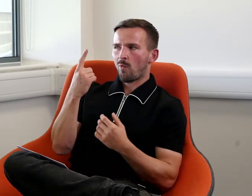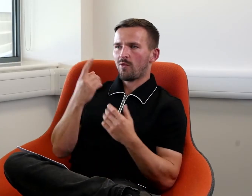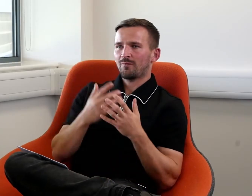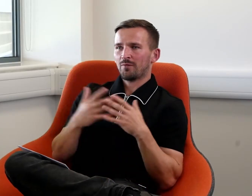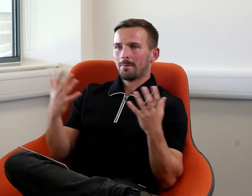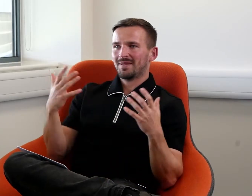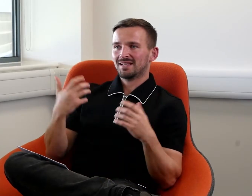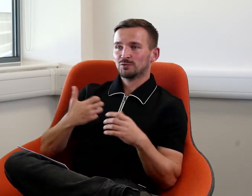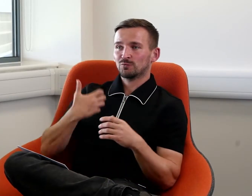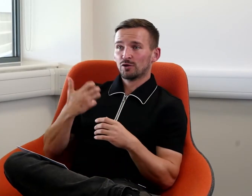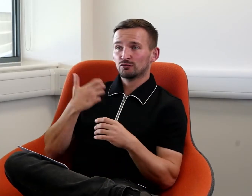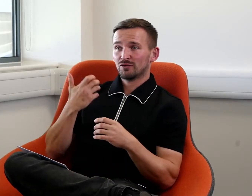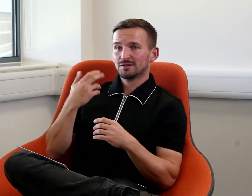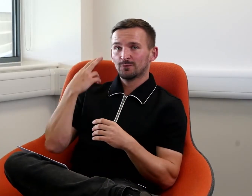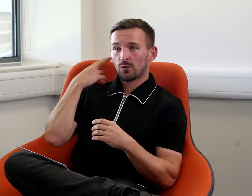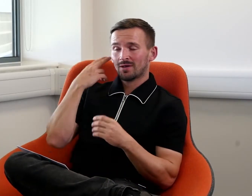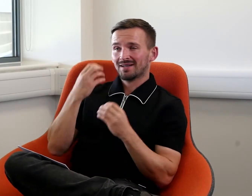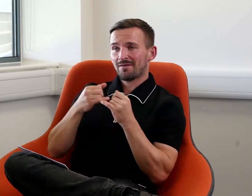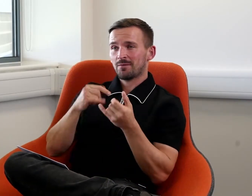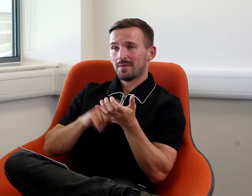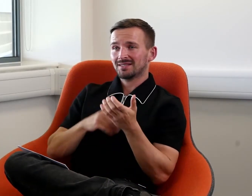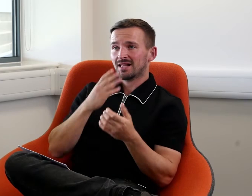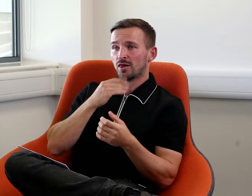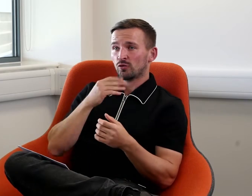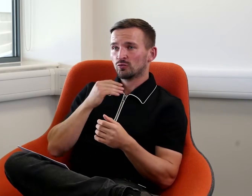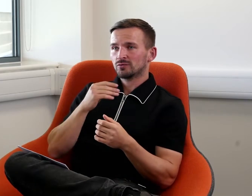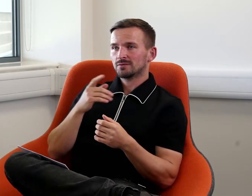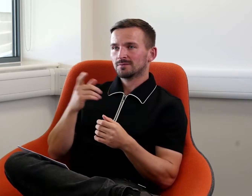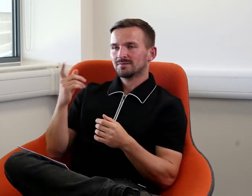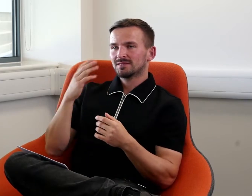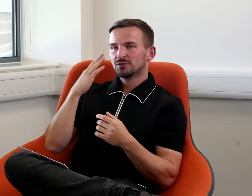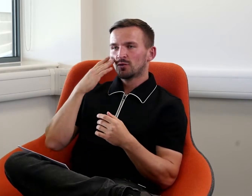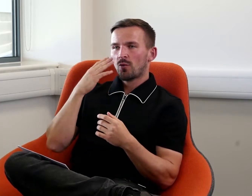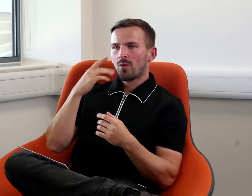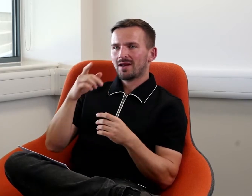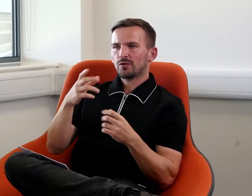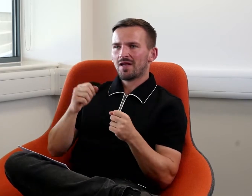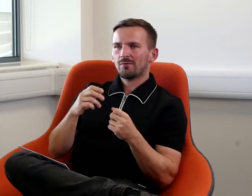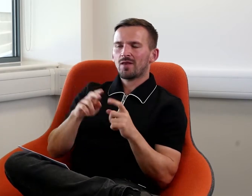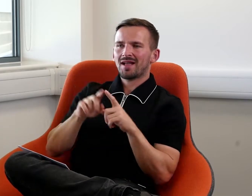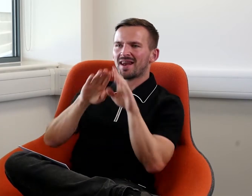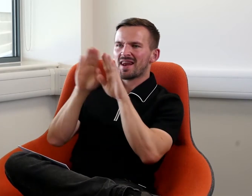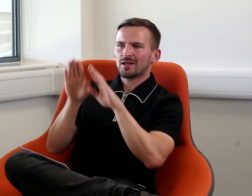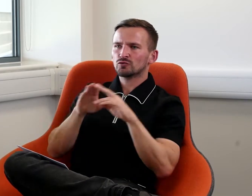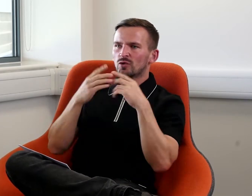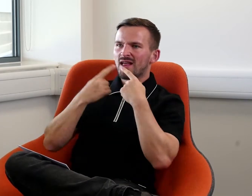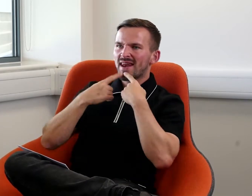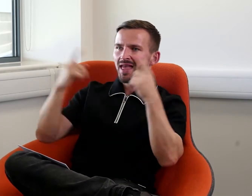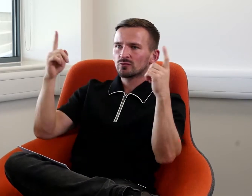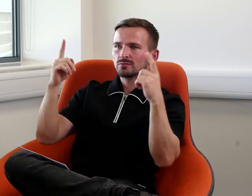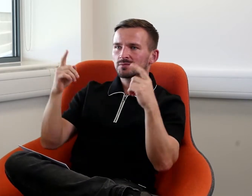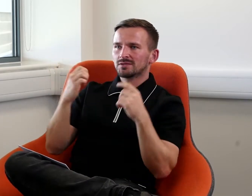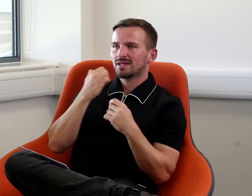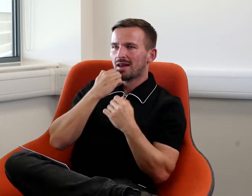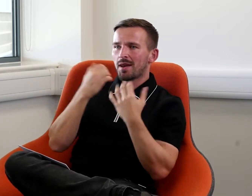That's brilliant. Because as you know, with Parliament, there's a lack of access, you know, for